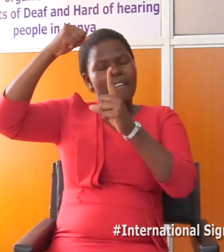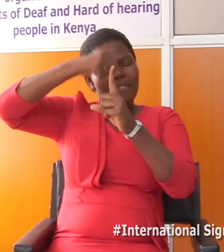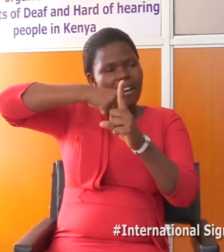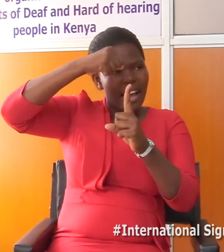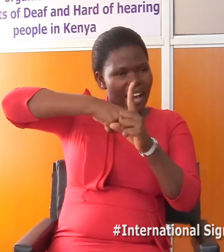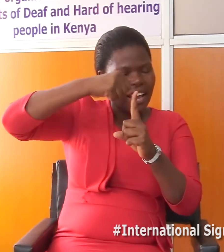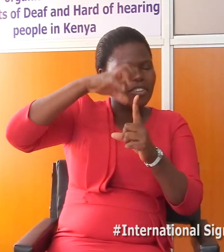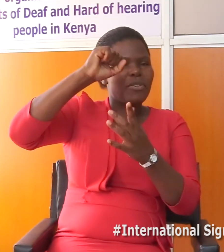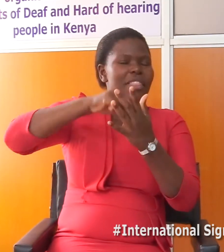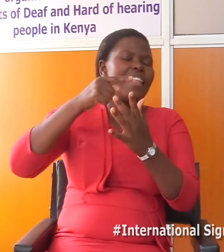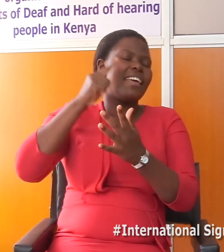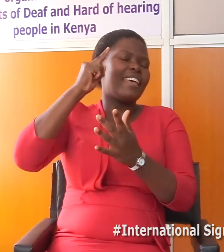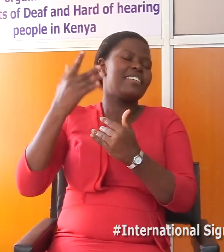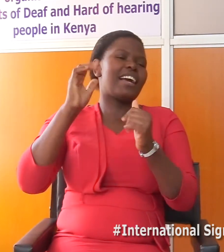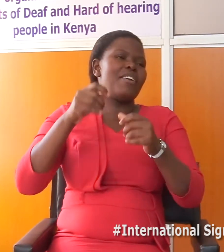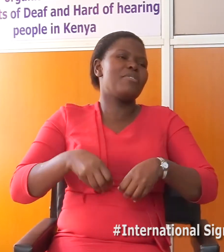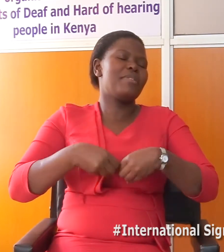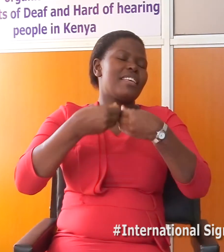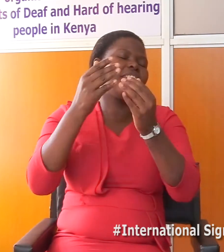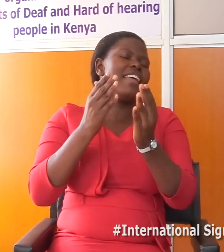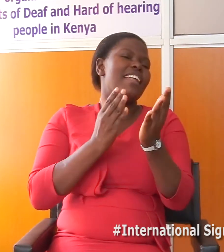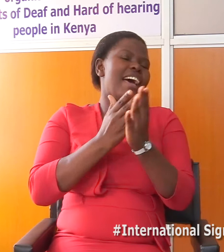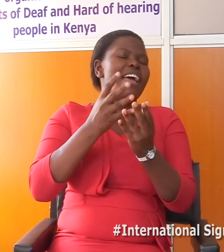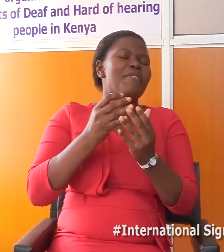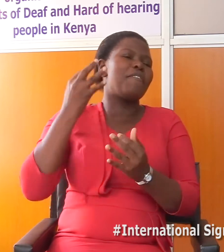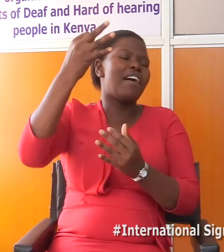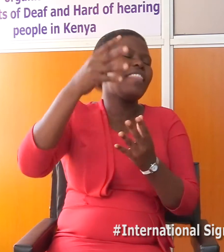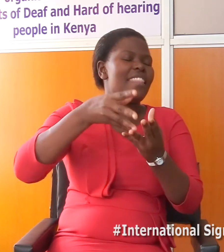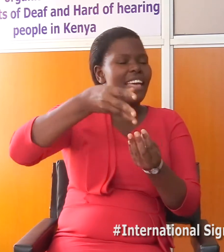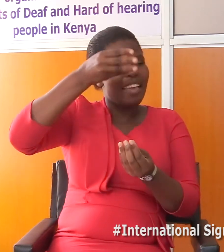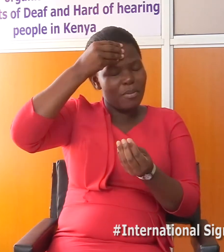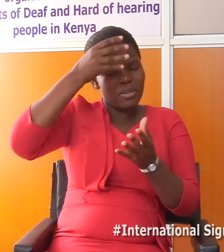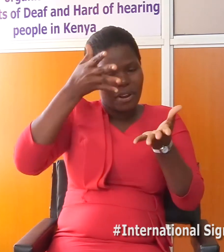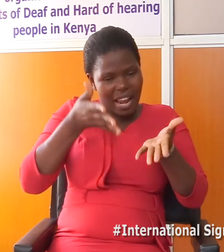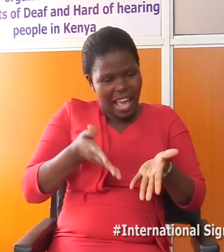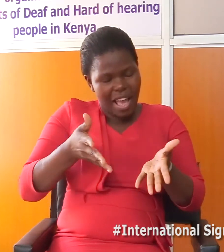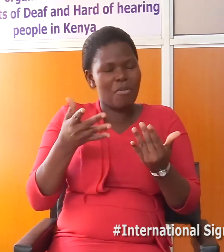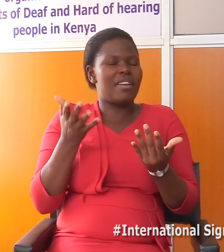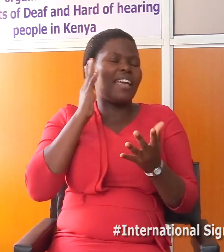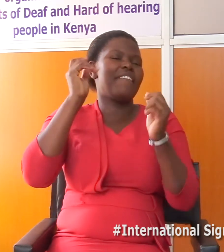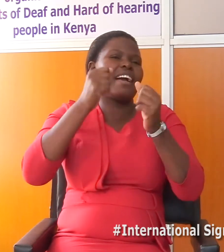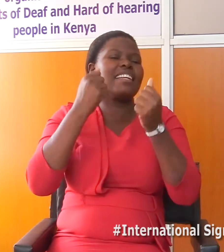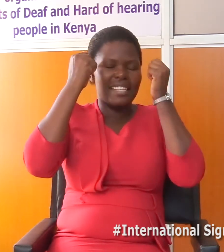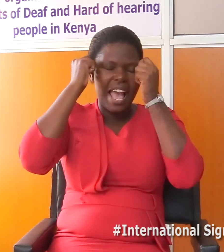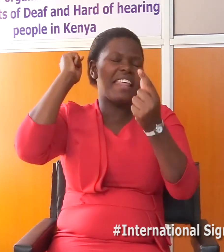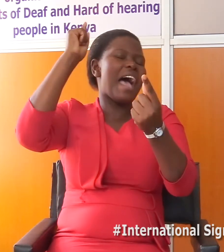Association of the Deaf was formed, so its work was to advocate for the deaf community to ensure that the education of them